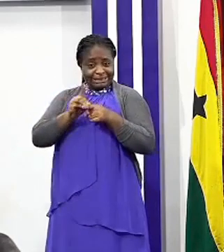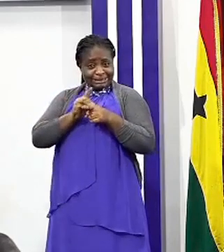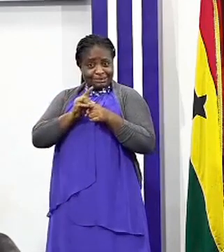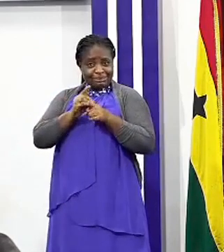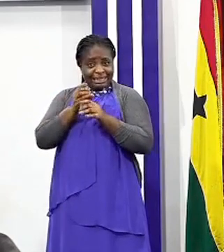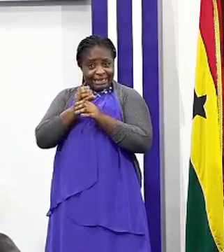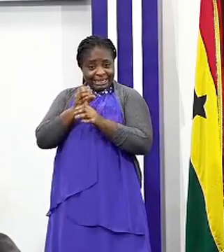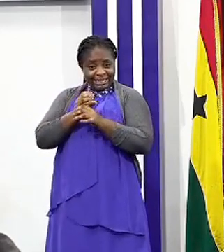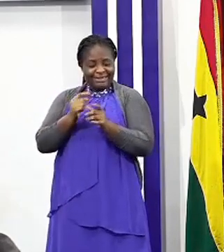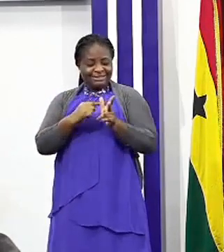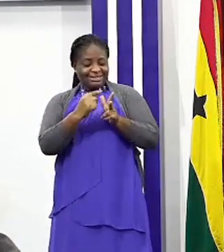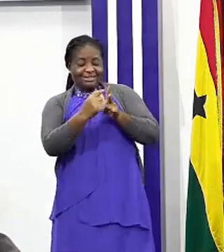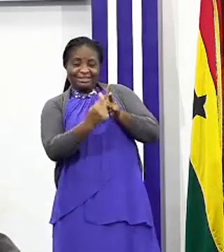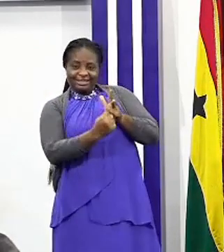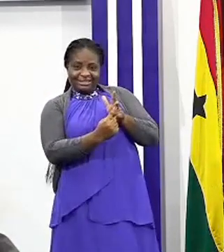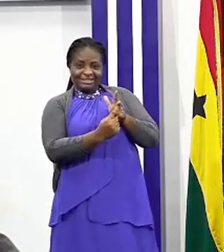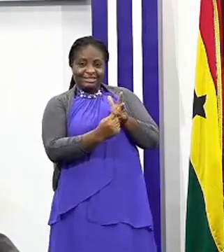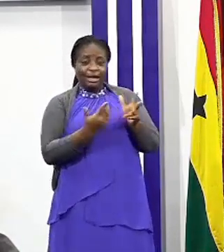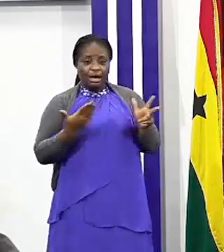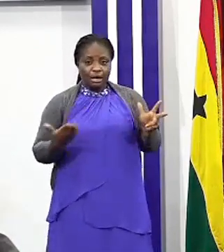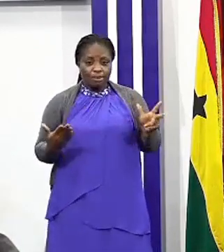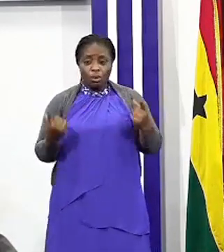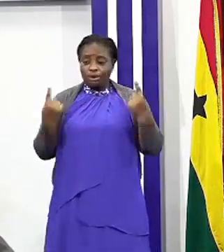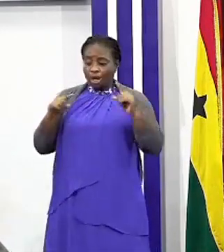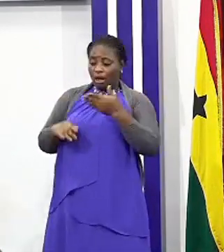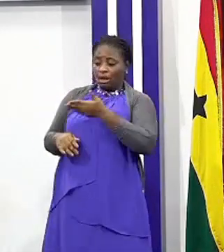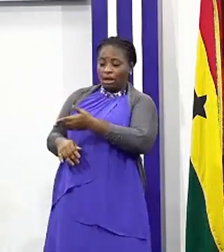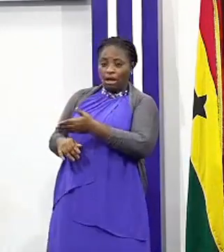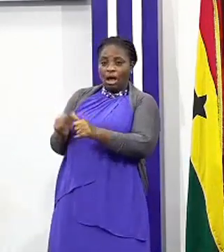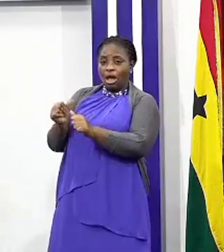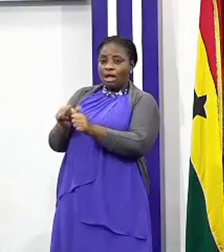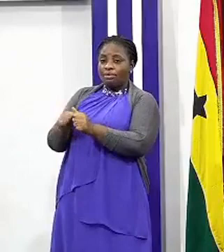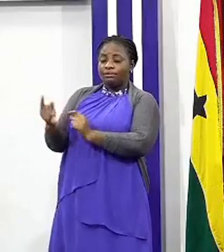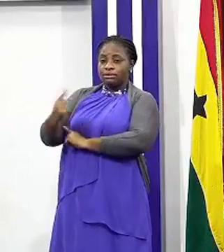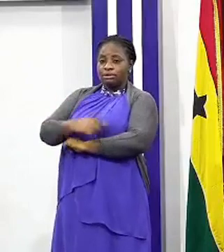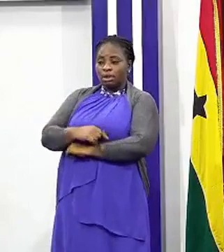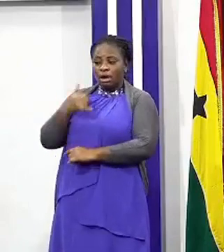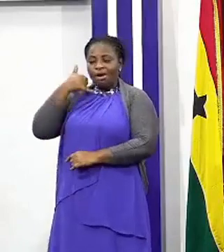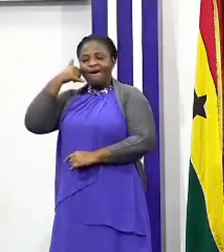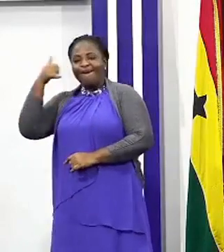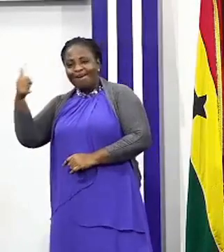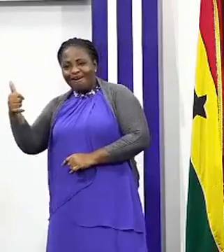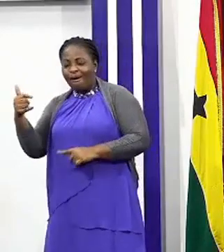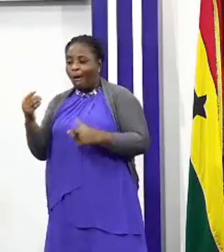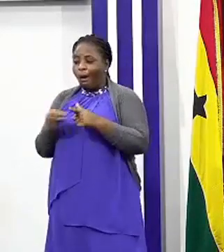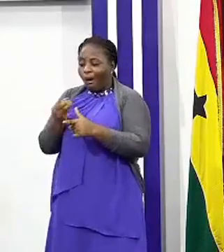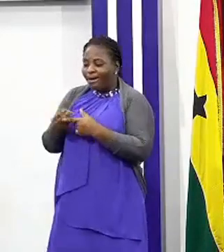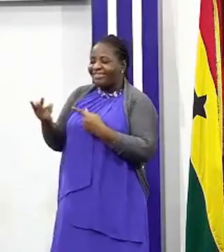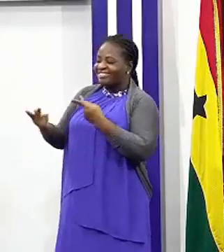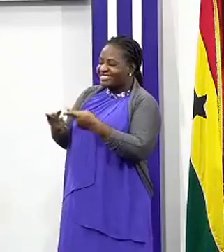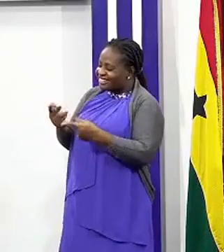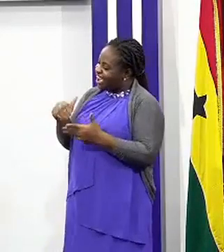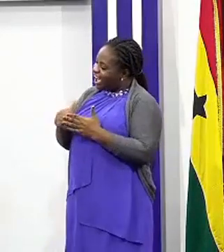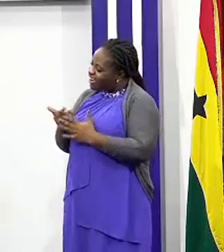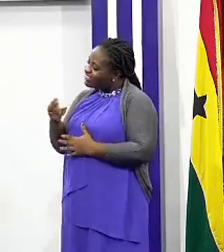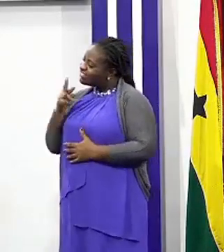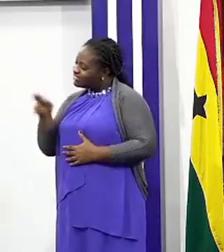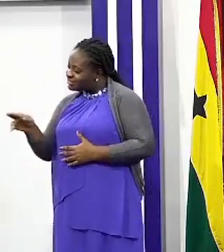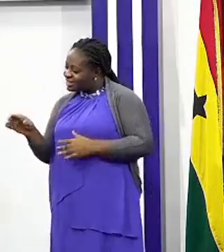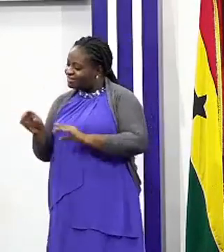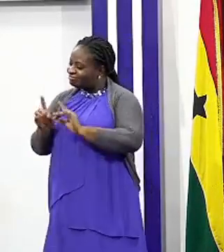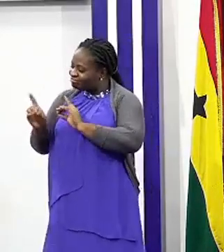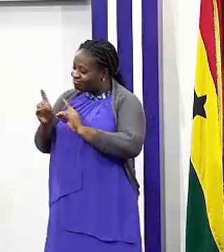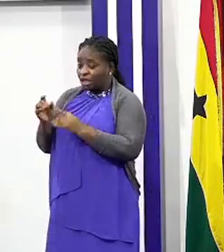And that's are the three things that happens. When you are there every day, either you get a call or you get a visit, see how you are doing. And